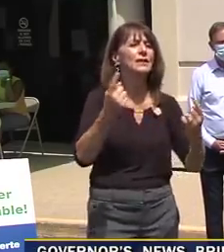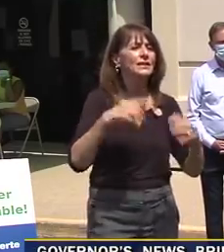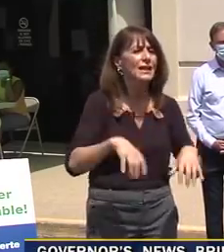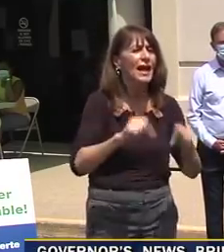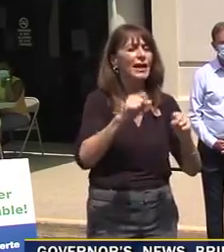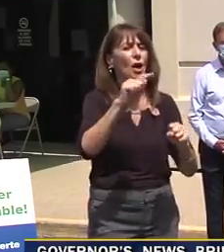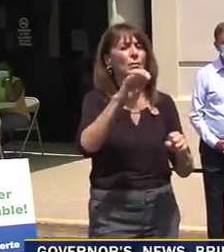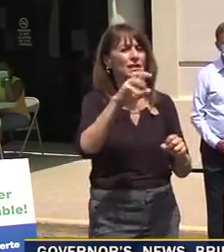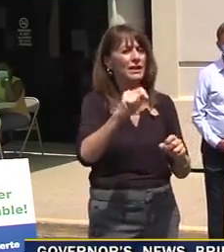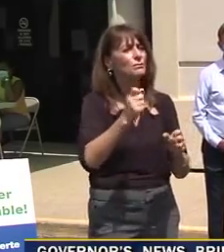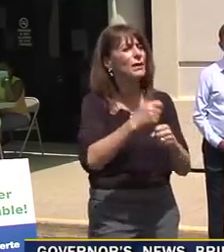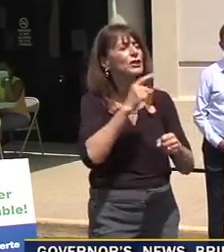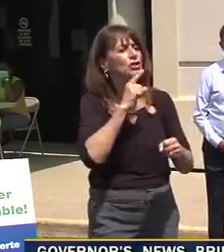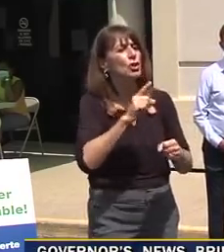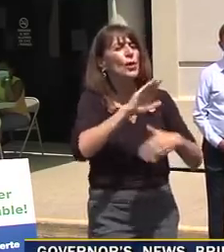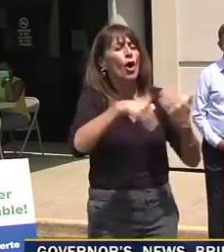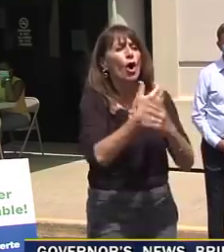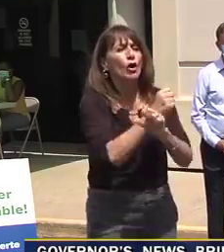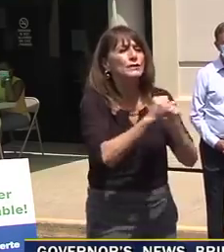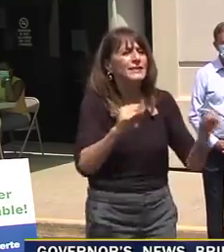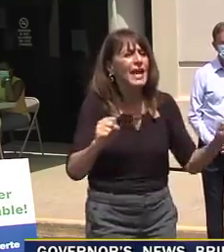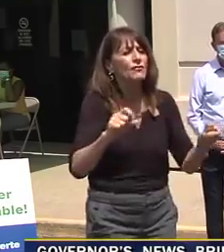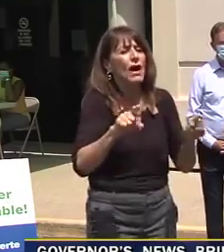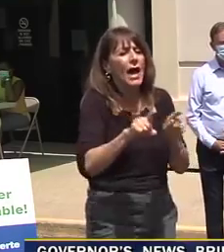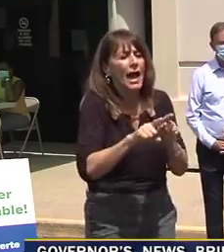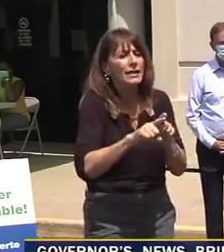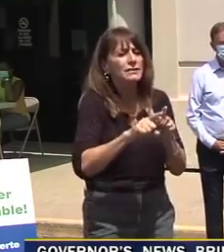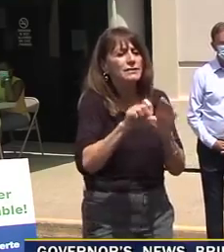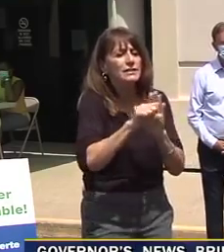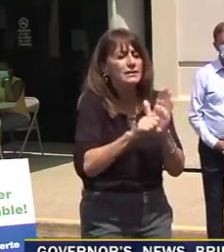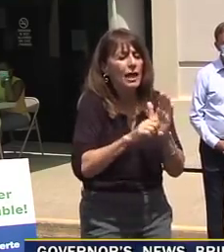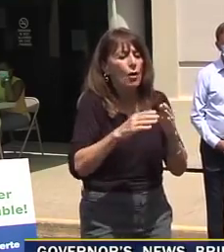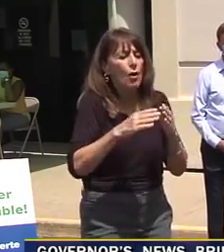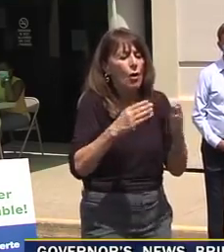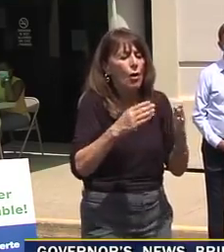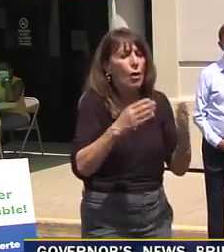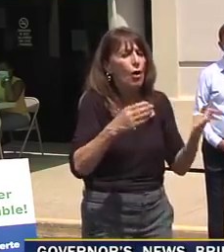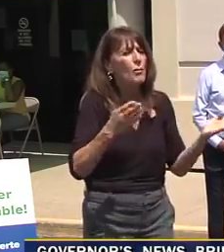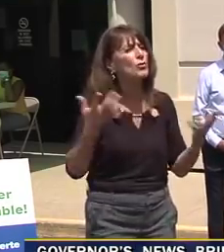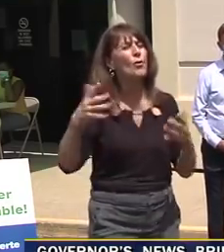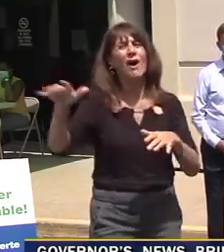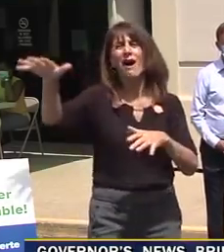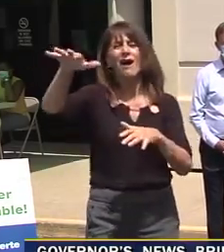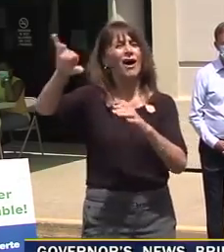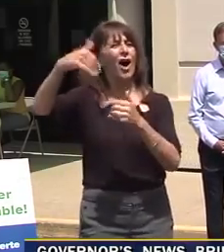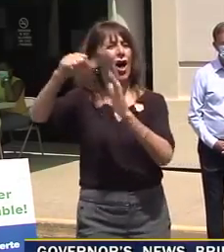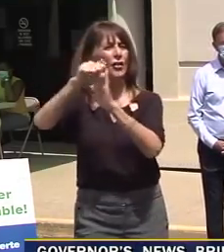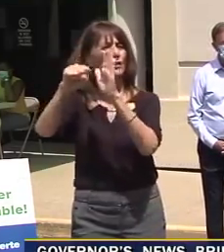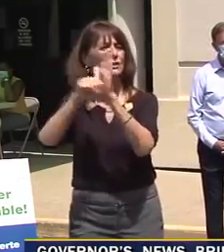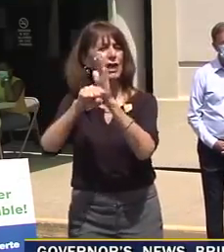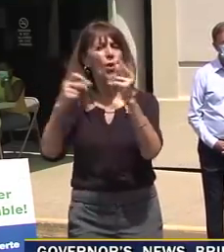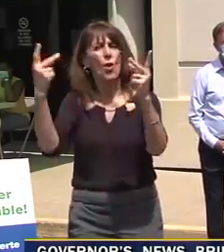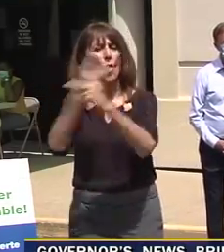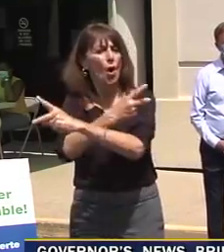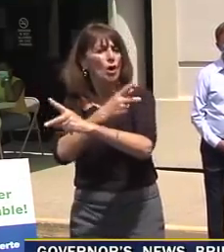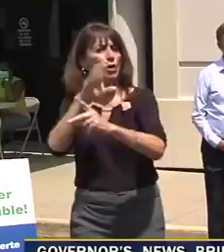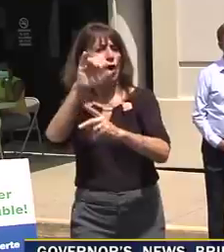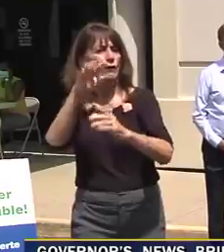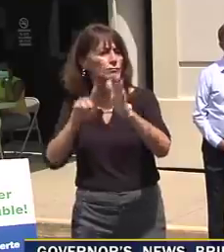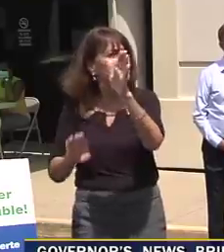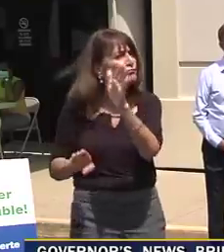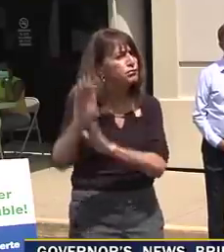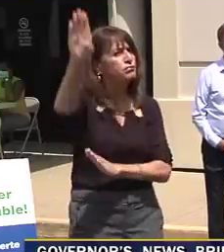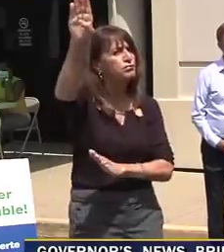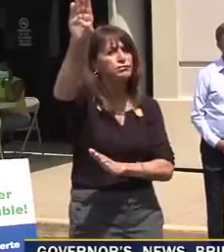safe reopening of the state so we don't find ourselves like other countries and other states experiencing a resurgence or spikes